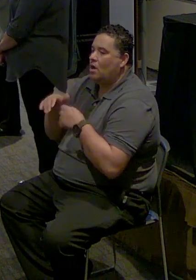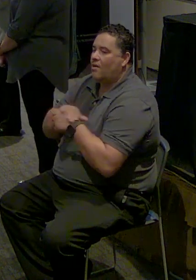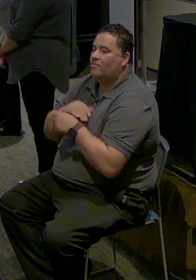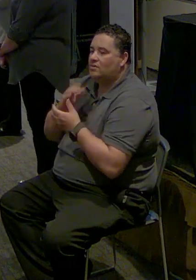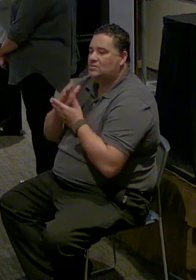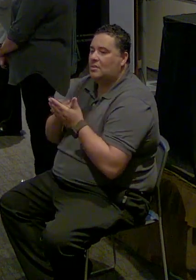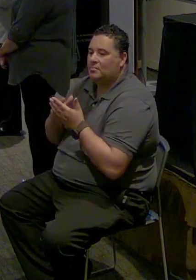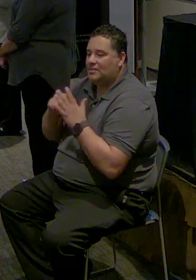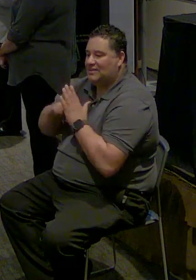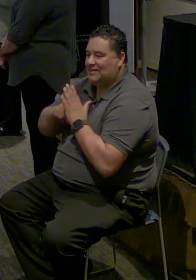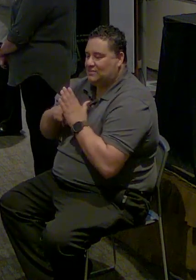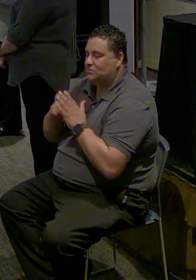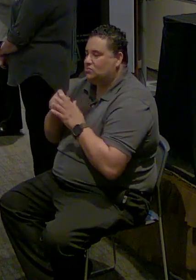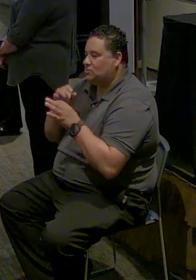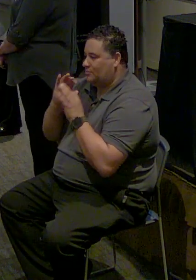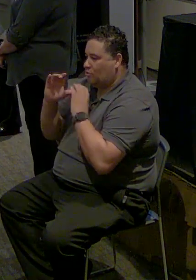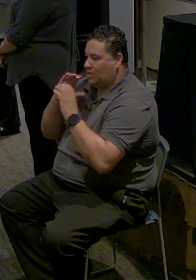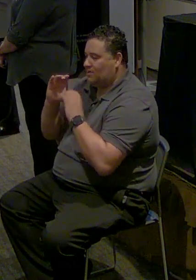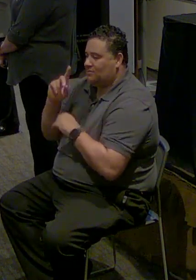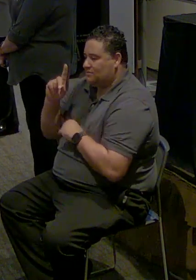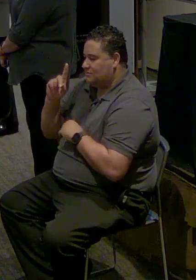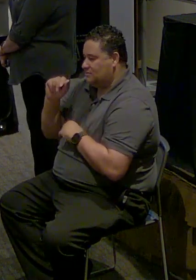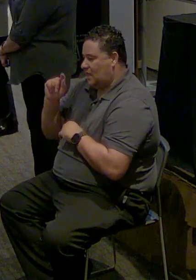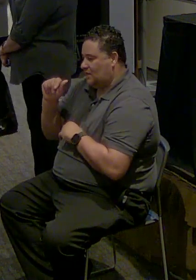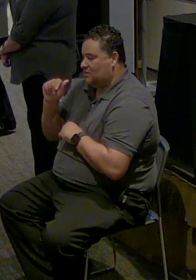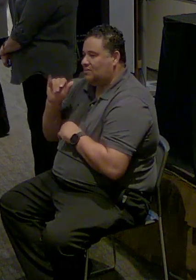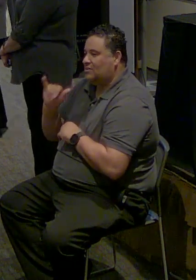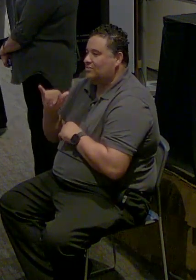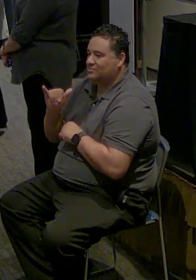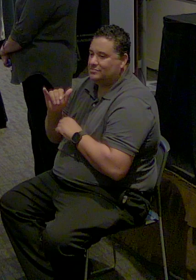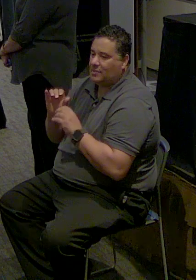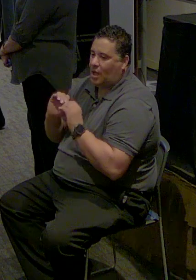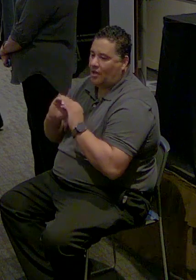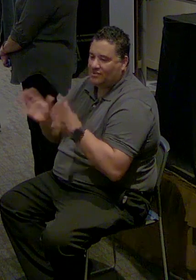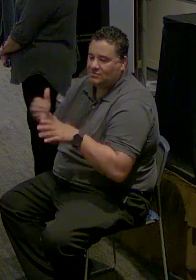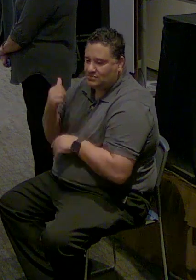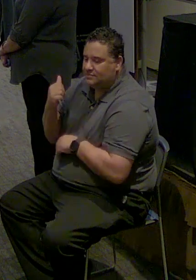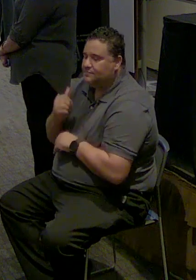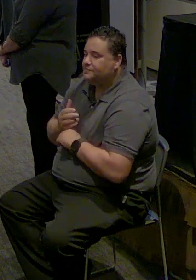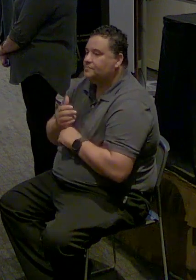the keys to communicating data. And these are no-brainers,